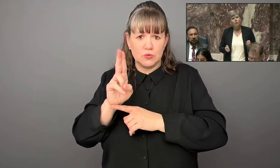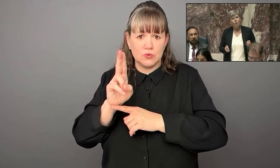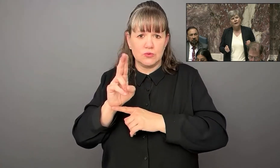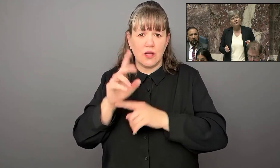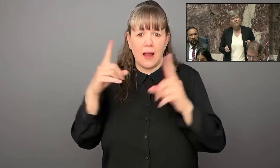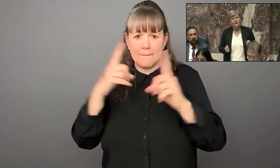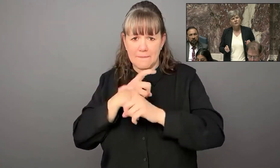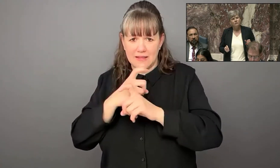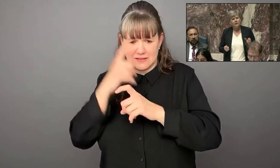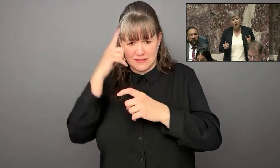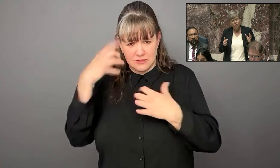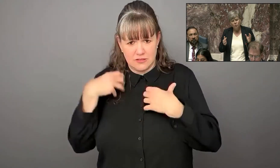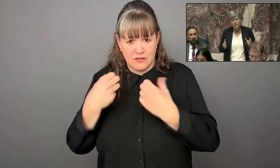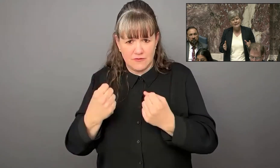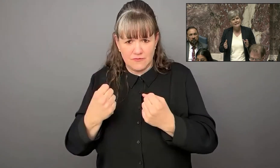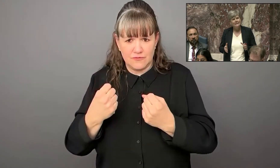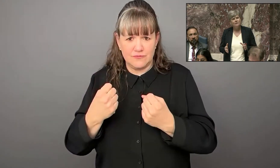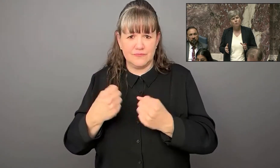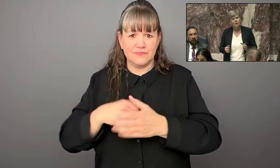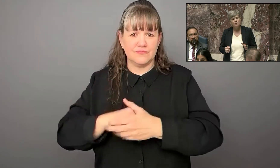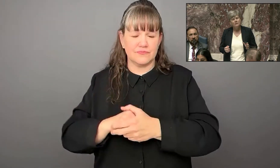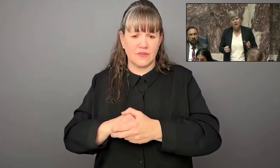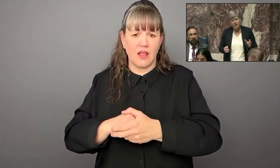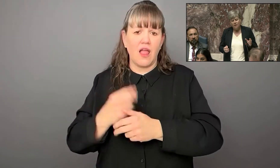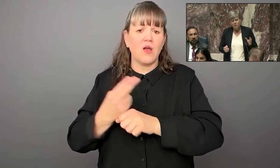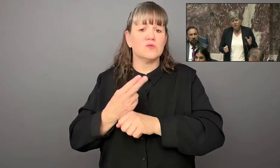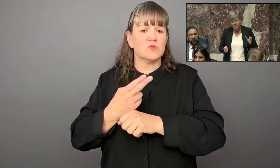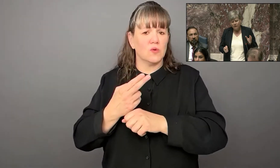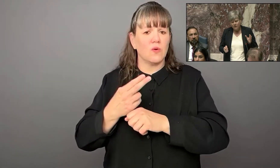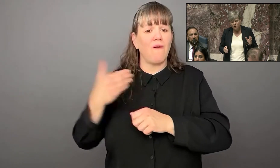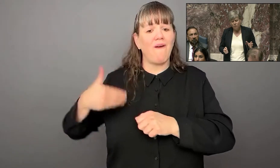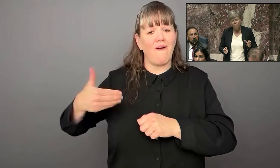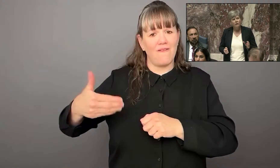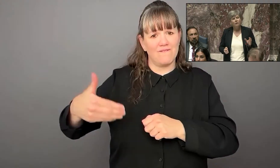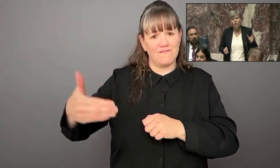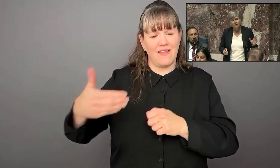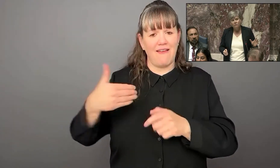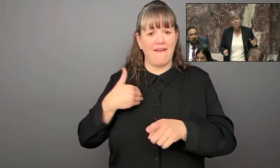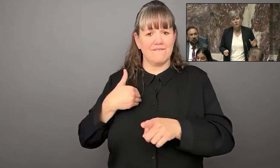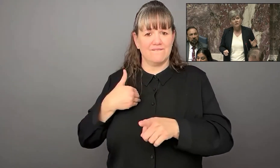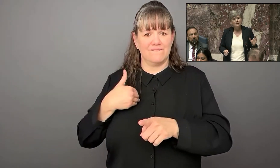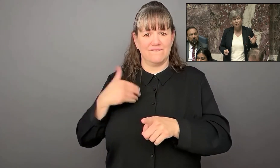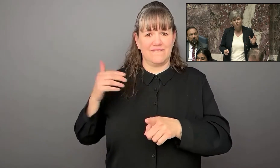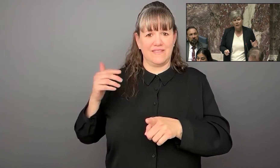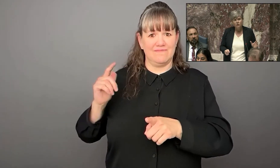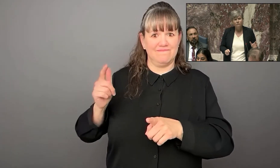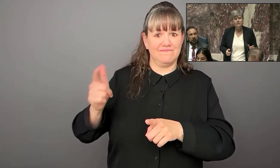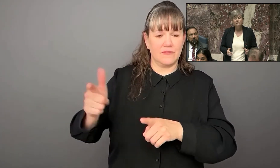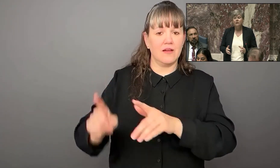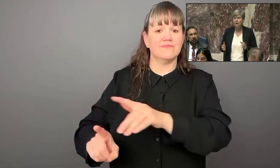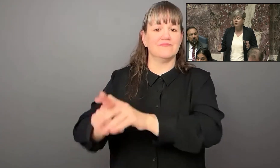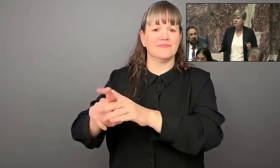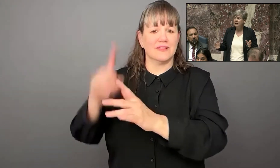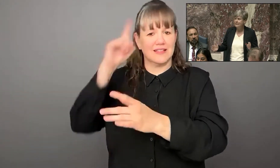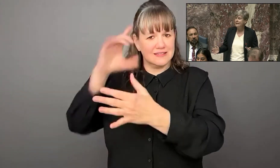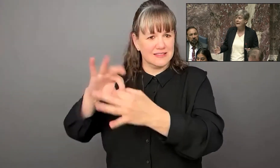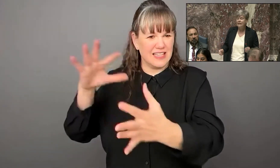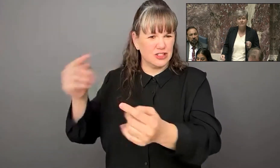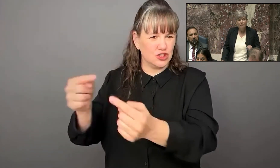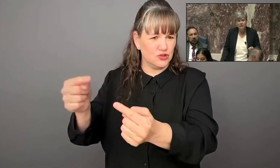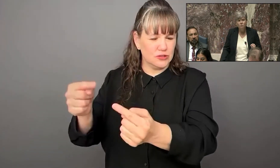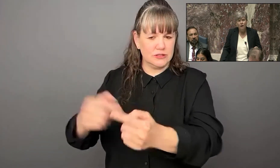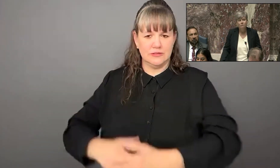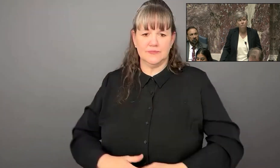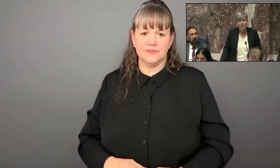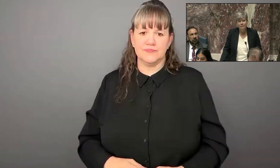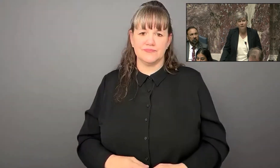often acquired brain injury, who need these supports. Mr. Speaker, it is so important that whether this person is in a correctional facility or outside, that they get it.